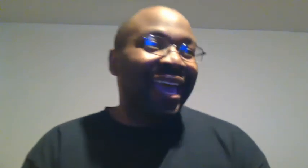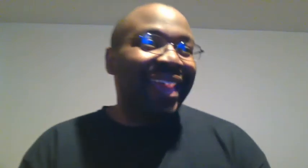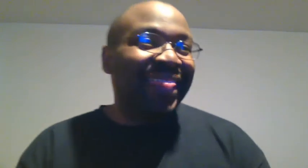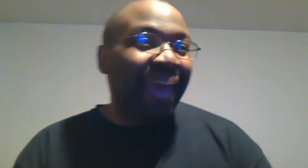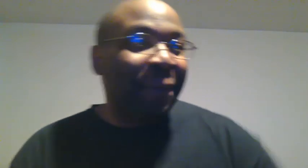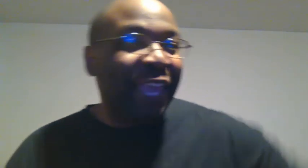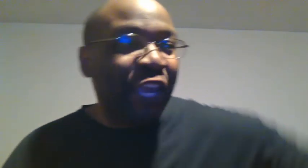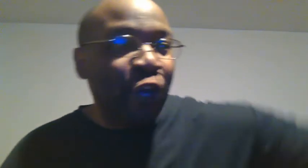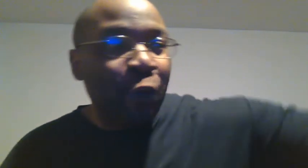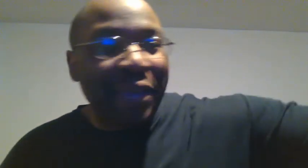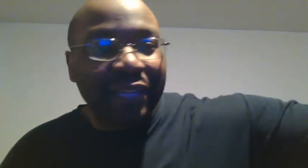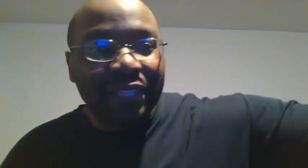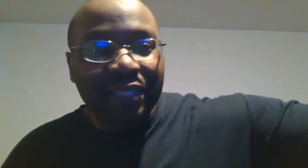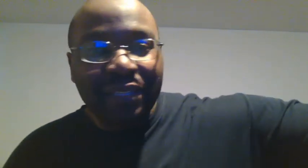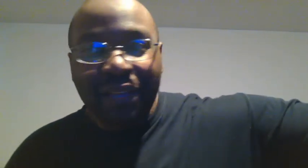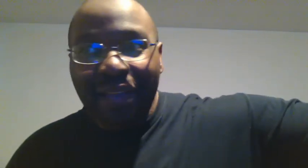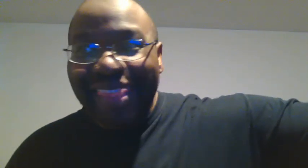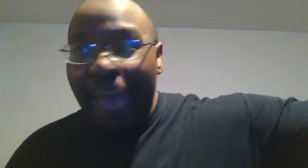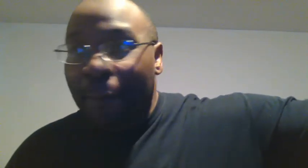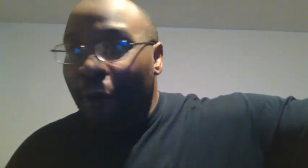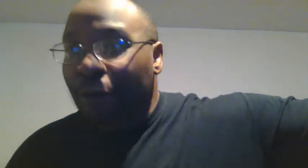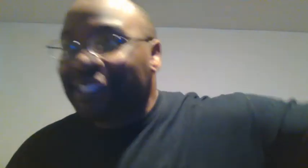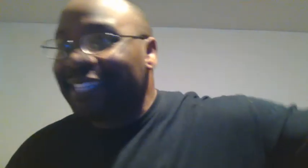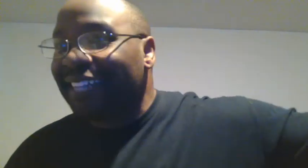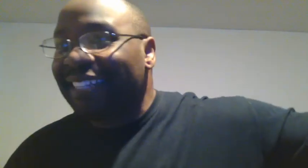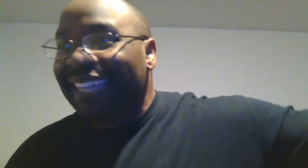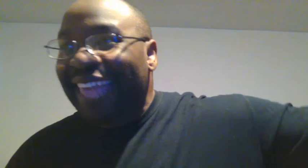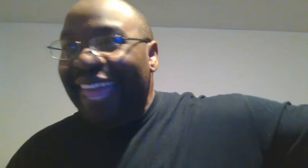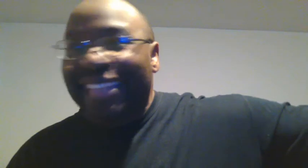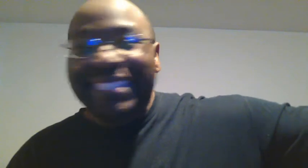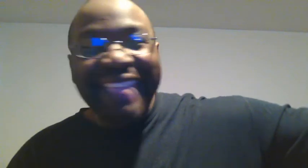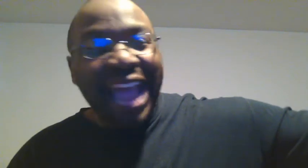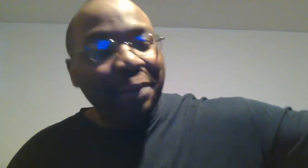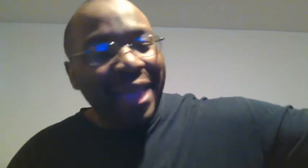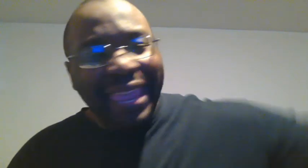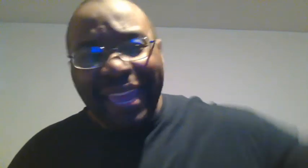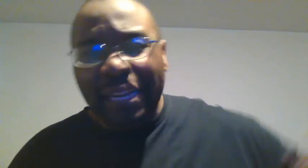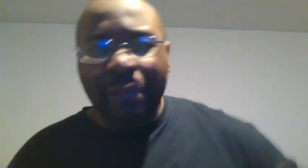That human, that person is not my enemy.